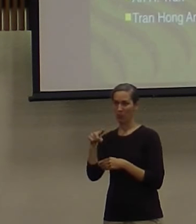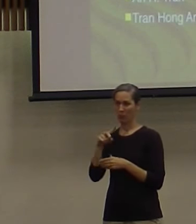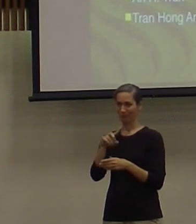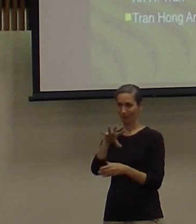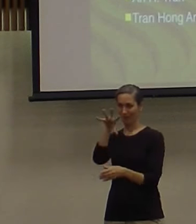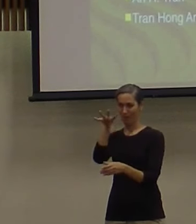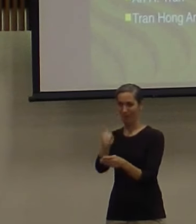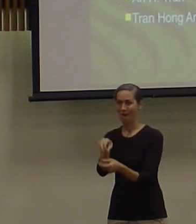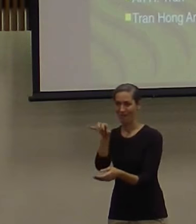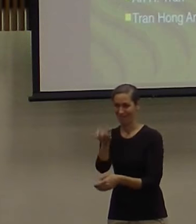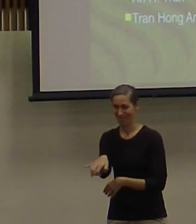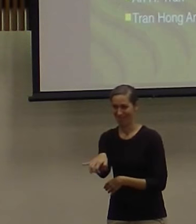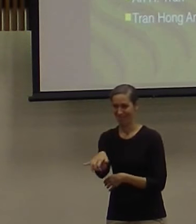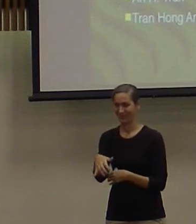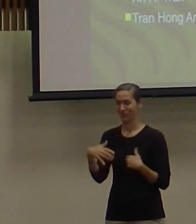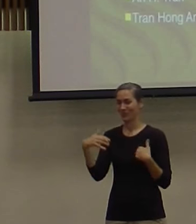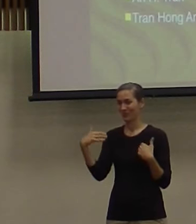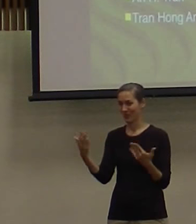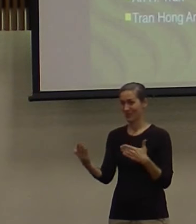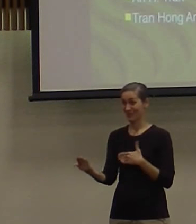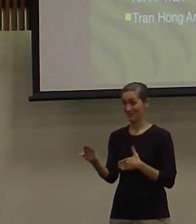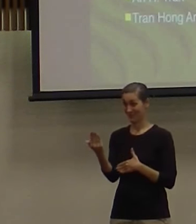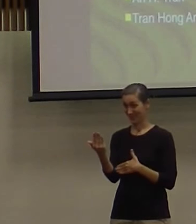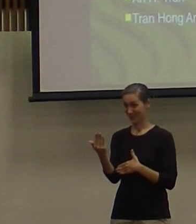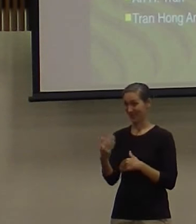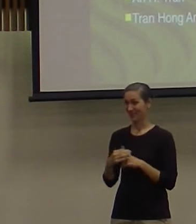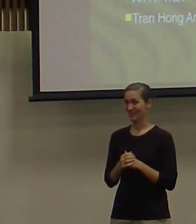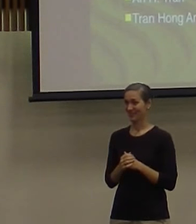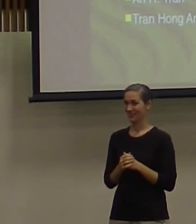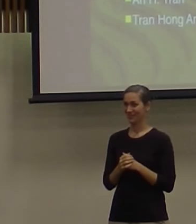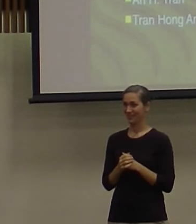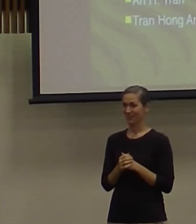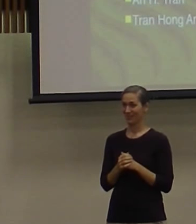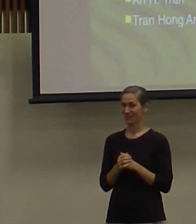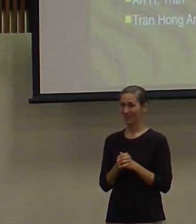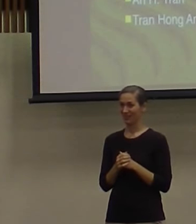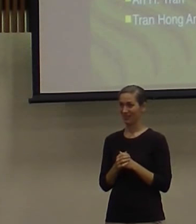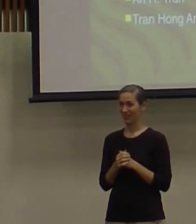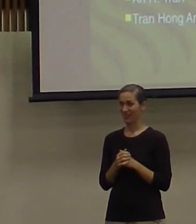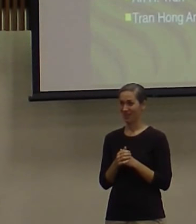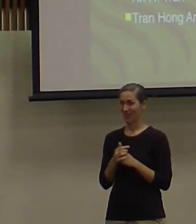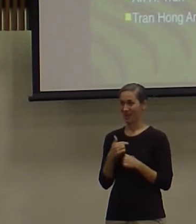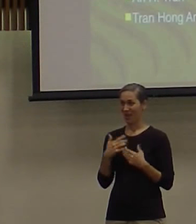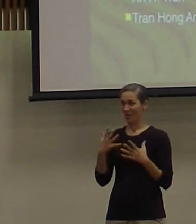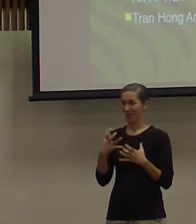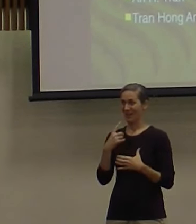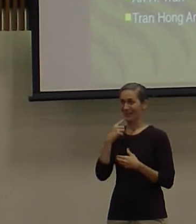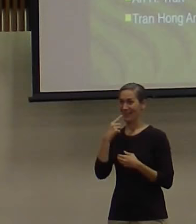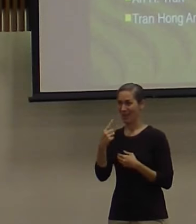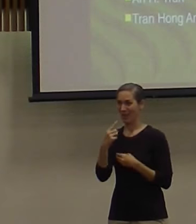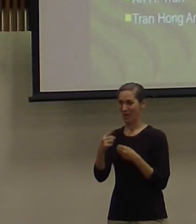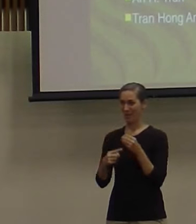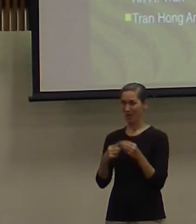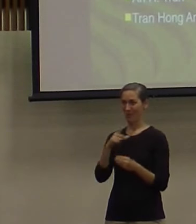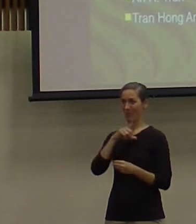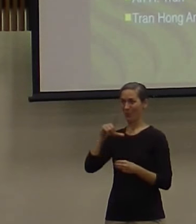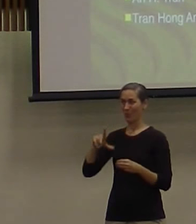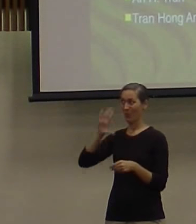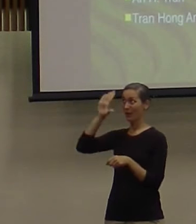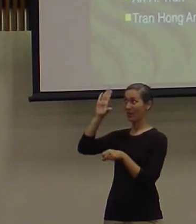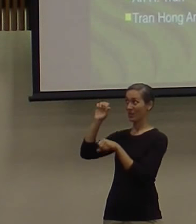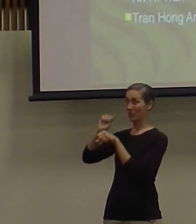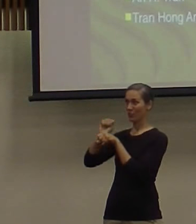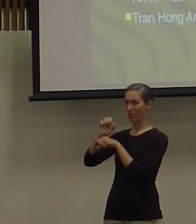And so this morning I would like to tell you about the Lord and His Word in Vietnam